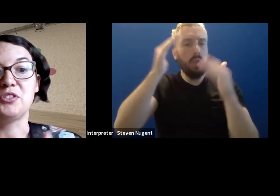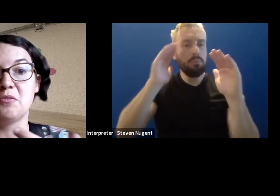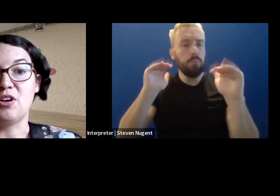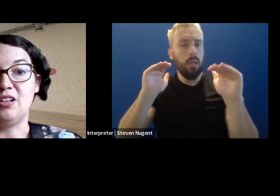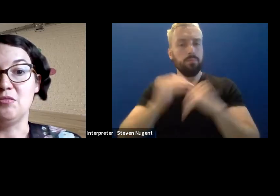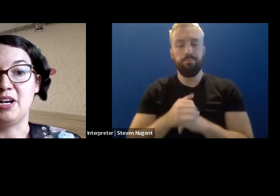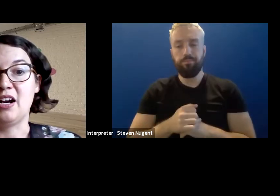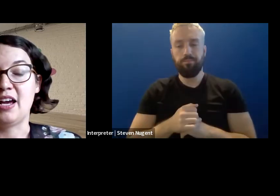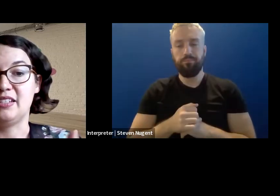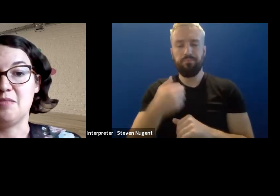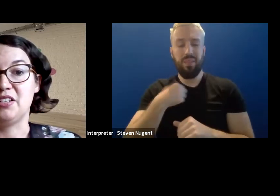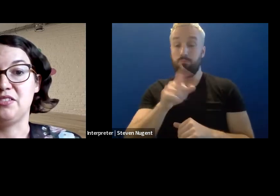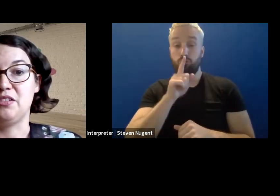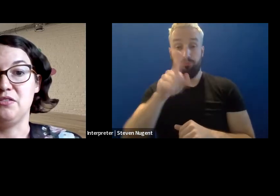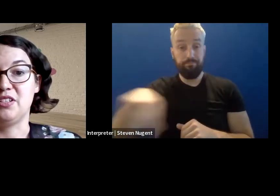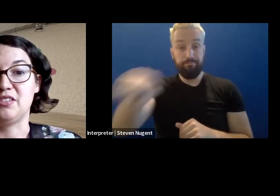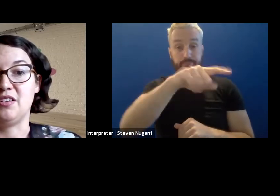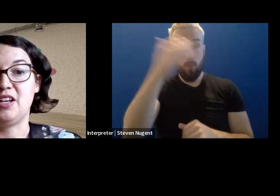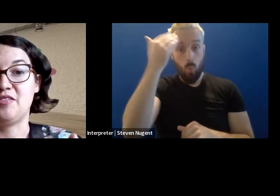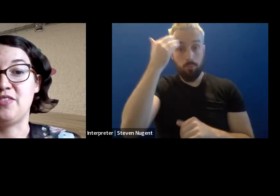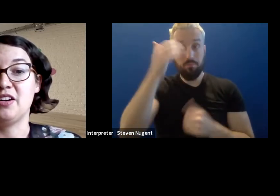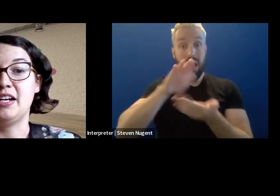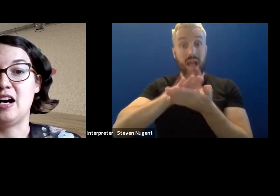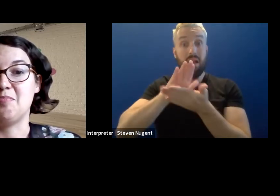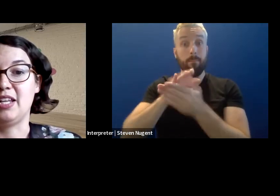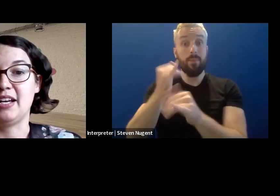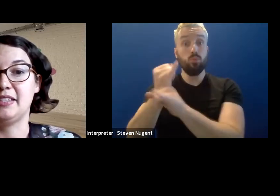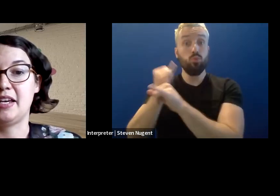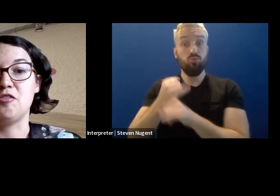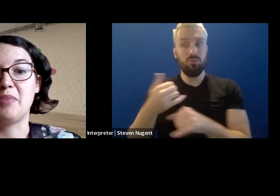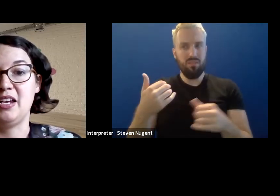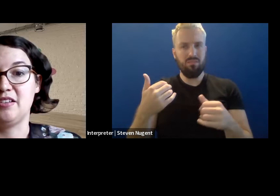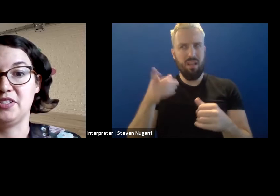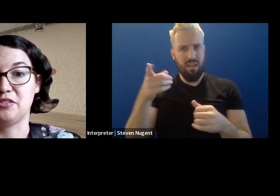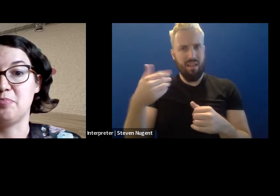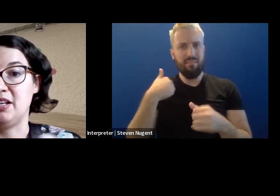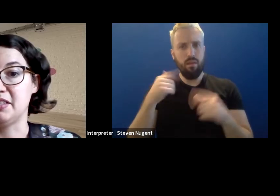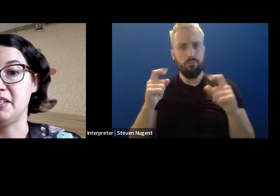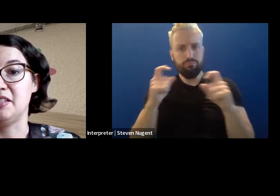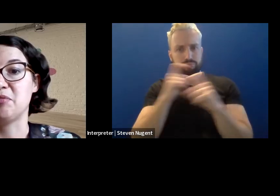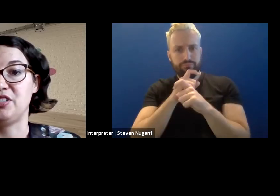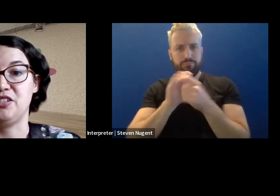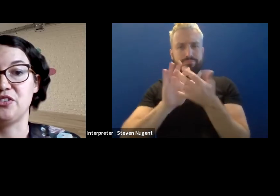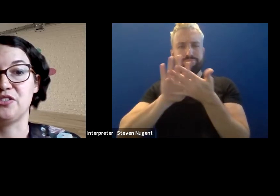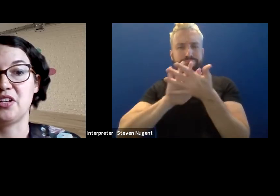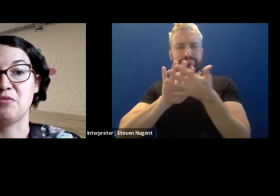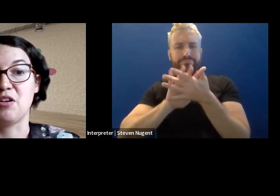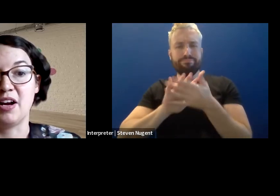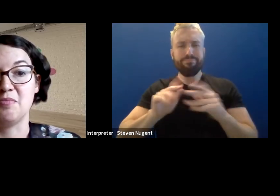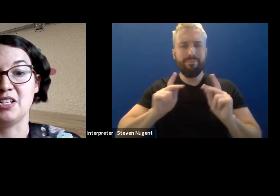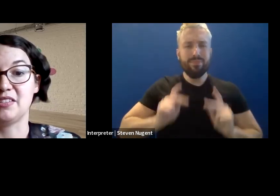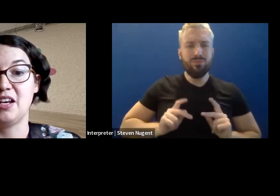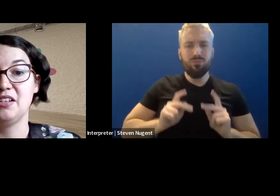And as I'm sure we're all aware, academic institutions often have very complex and opaque fiscal policies, procedures,